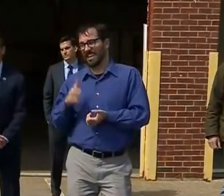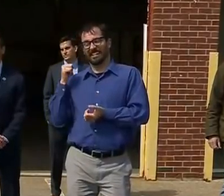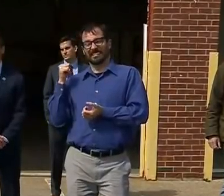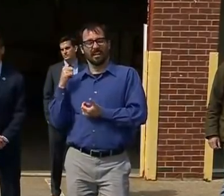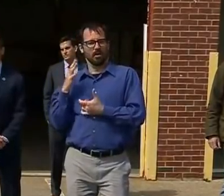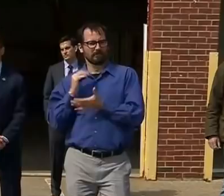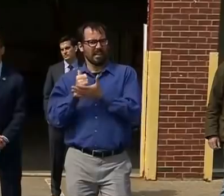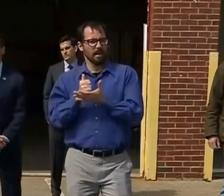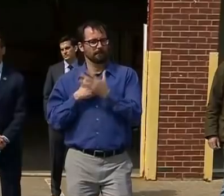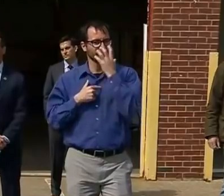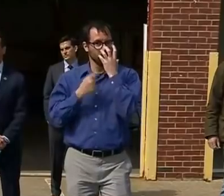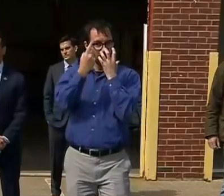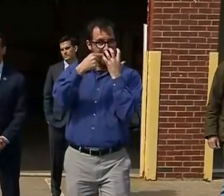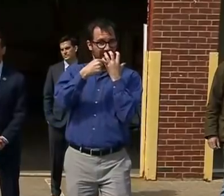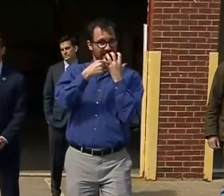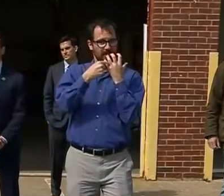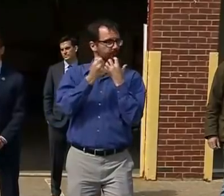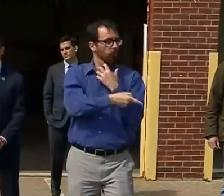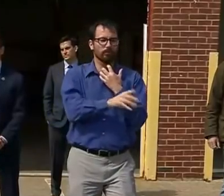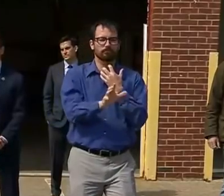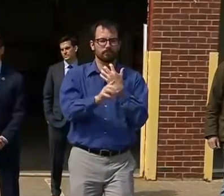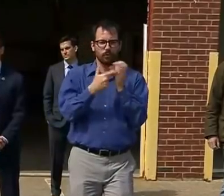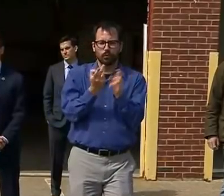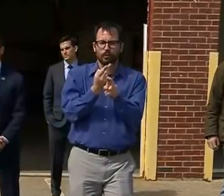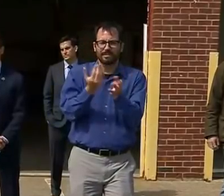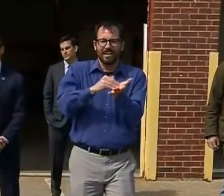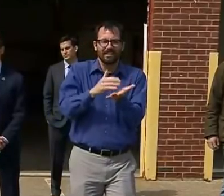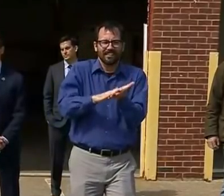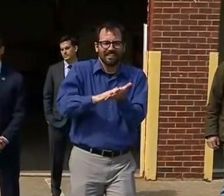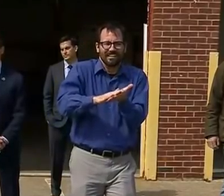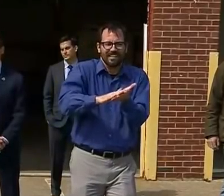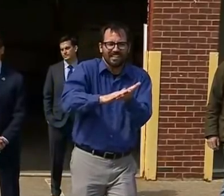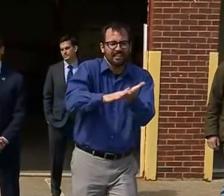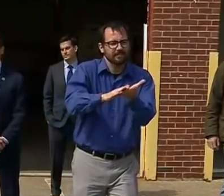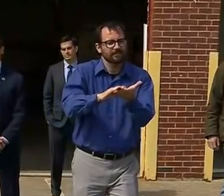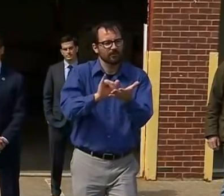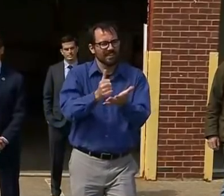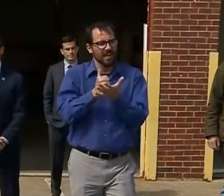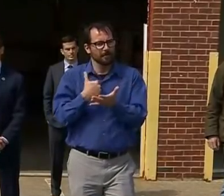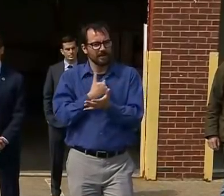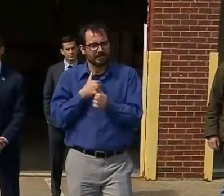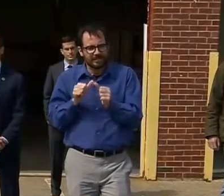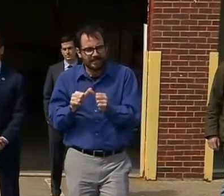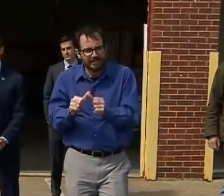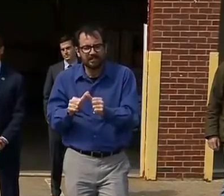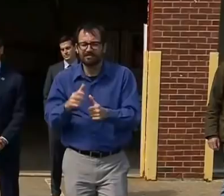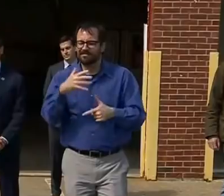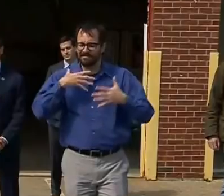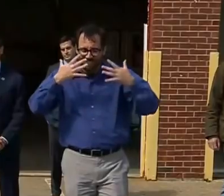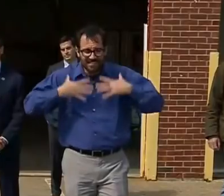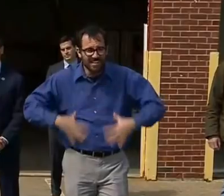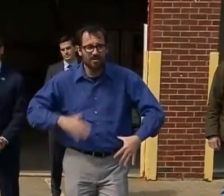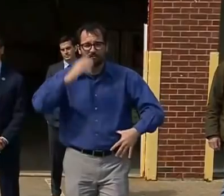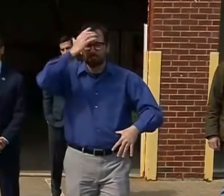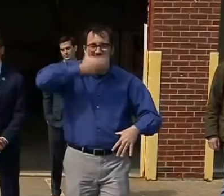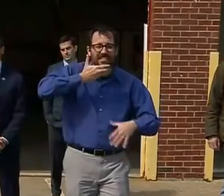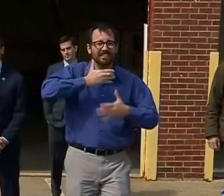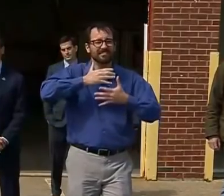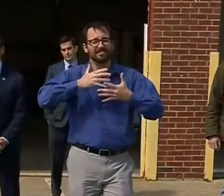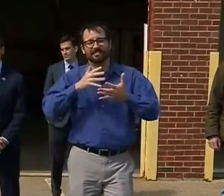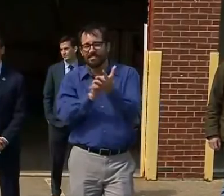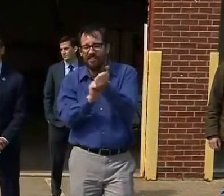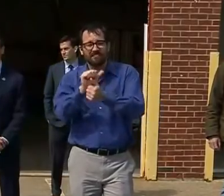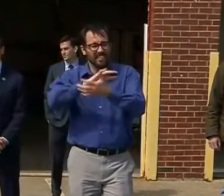and PAPRs and a lot of the other gear that the people on the front lines are going to need. And we're going to continue to do